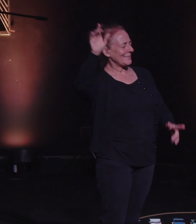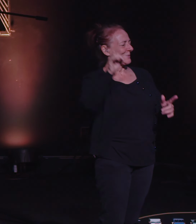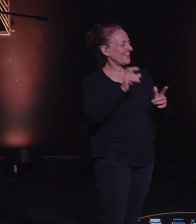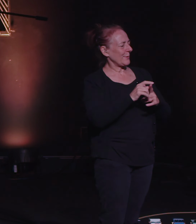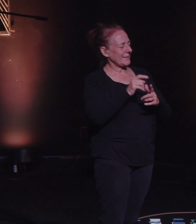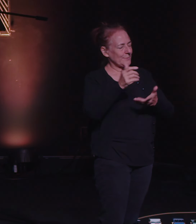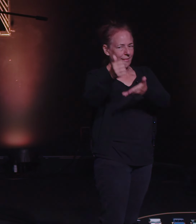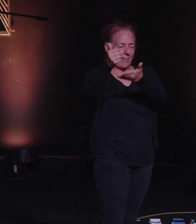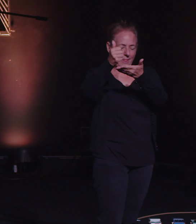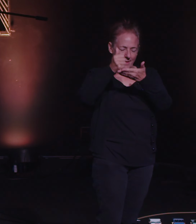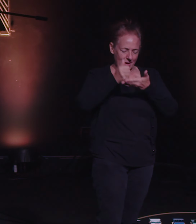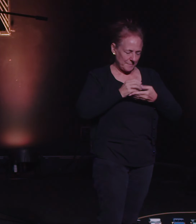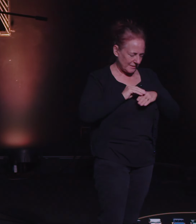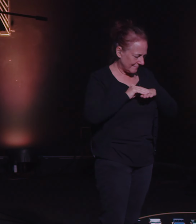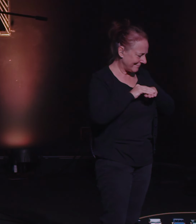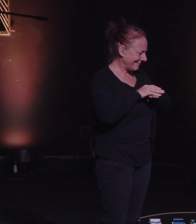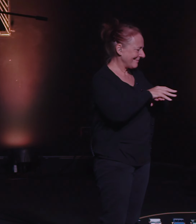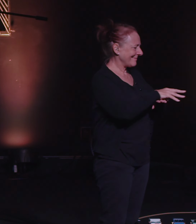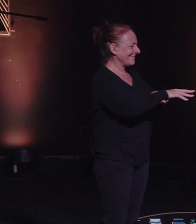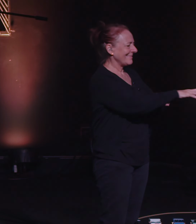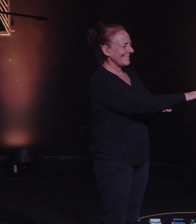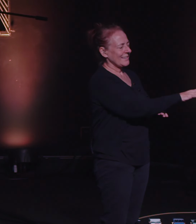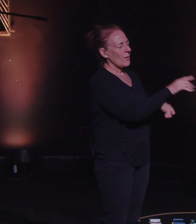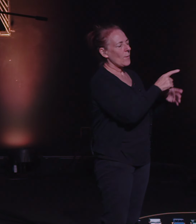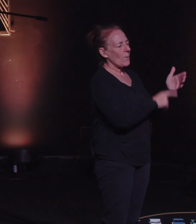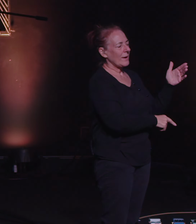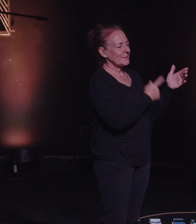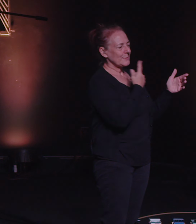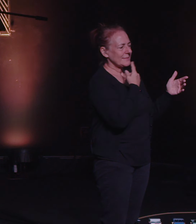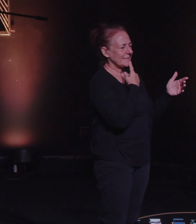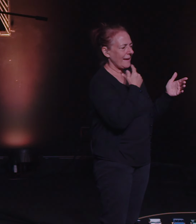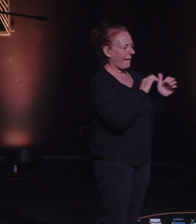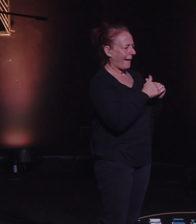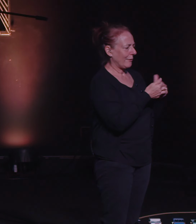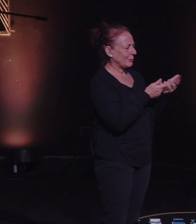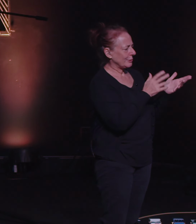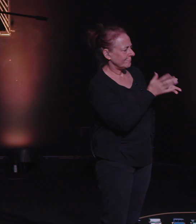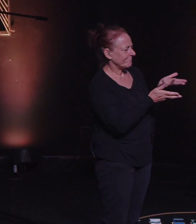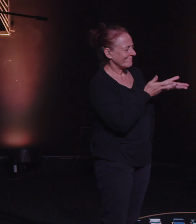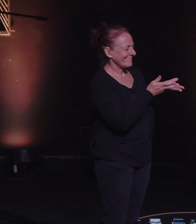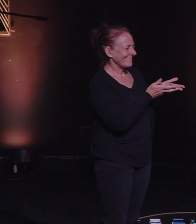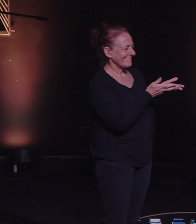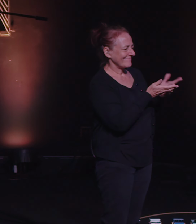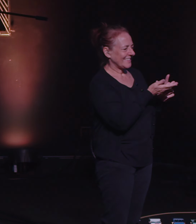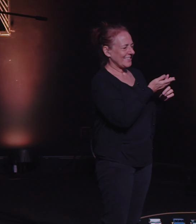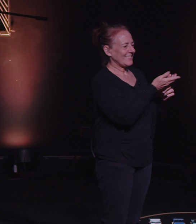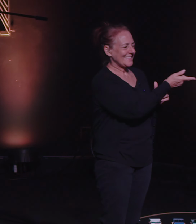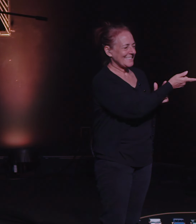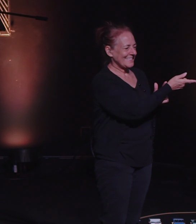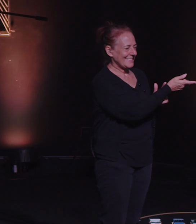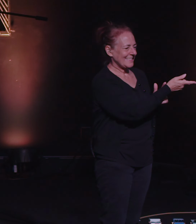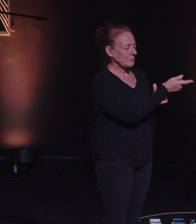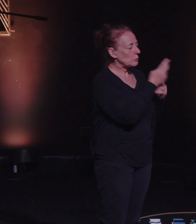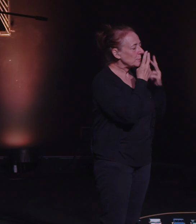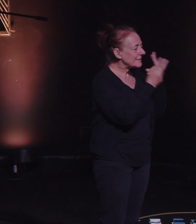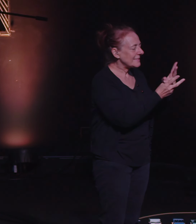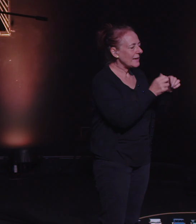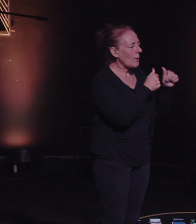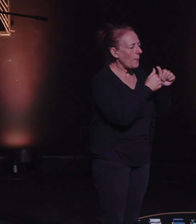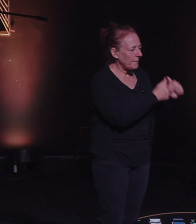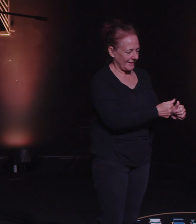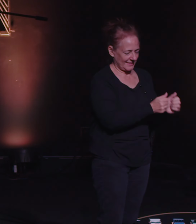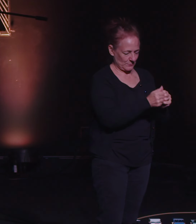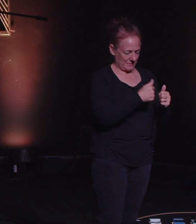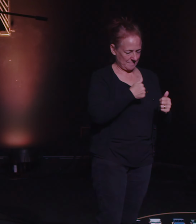help you in that. And understand, the focus is just helping them see obedience in